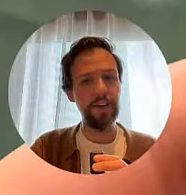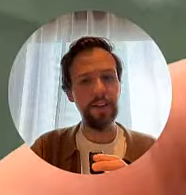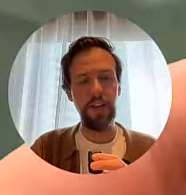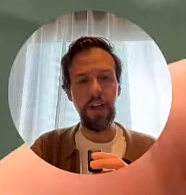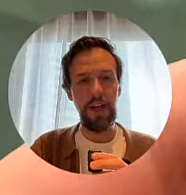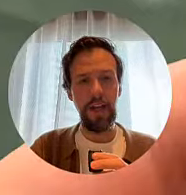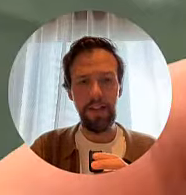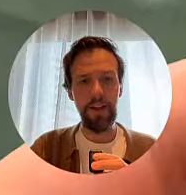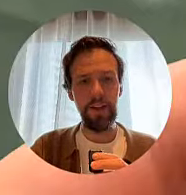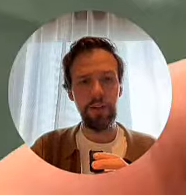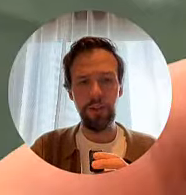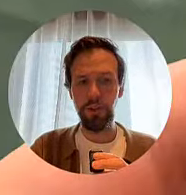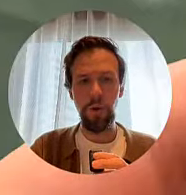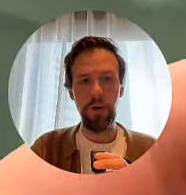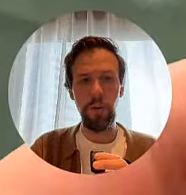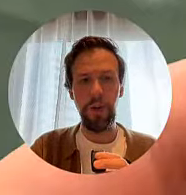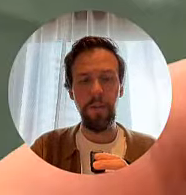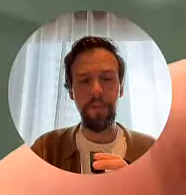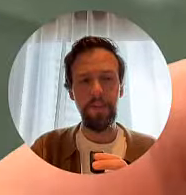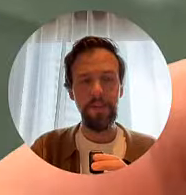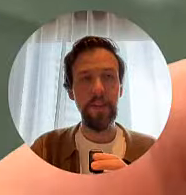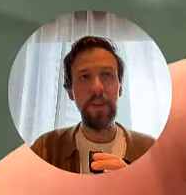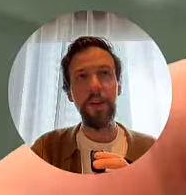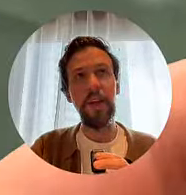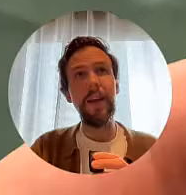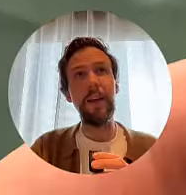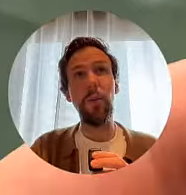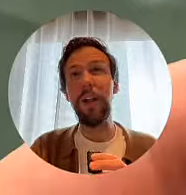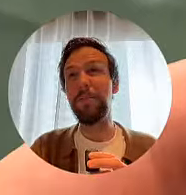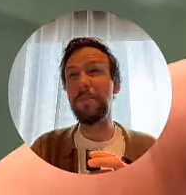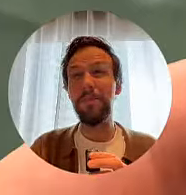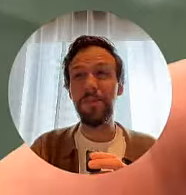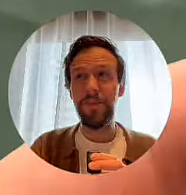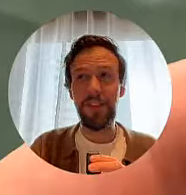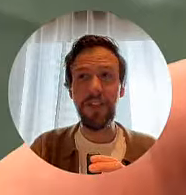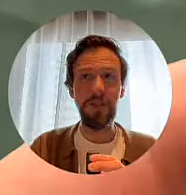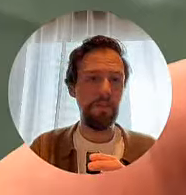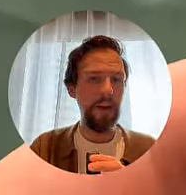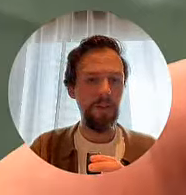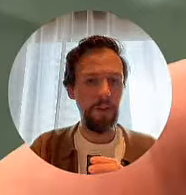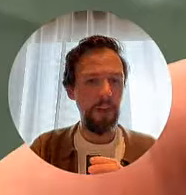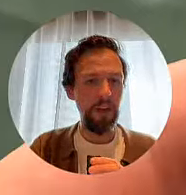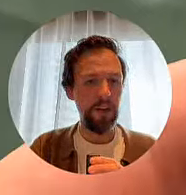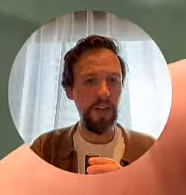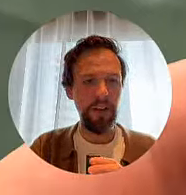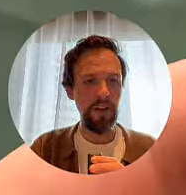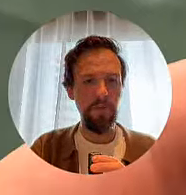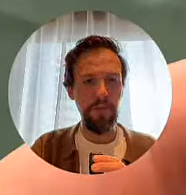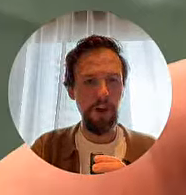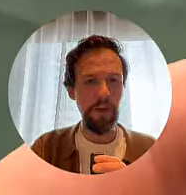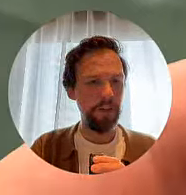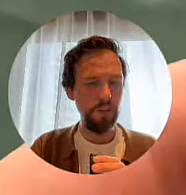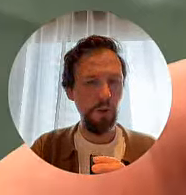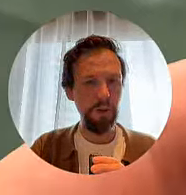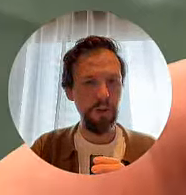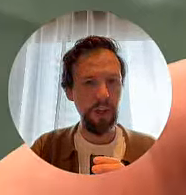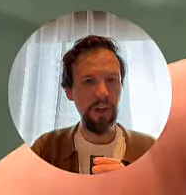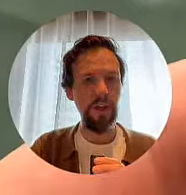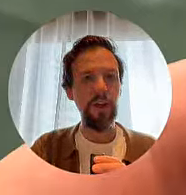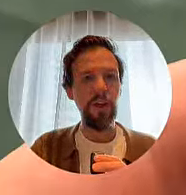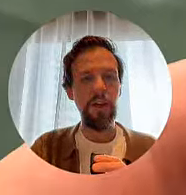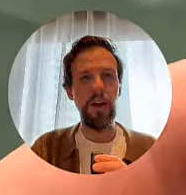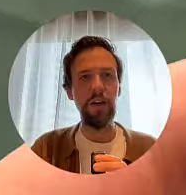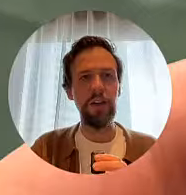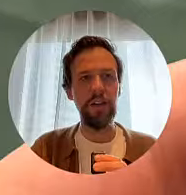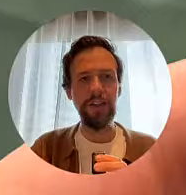in the eyes, and then just walked away. And while this might think like a very small